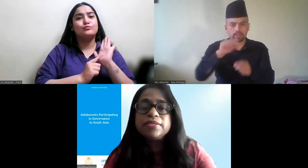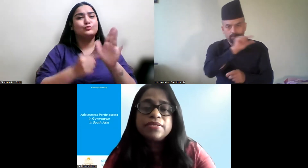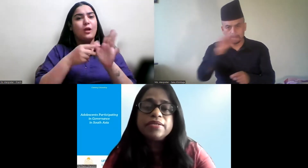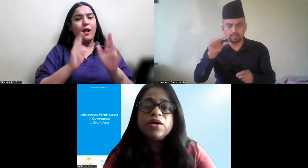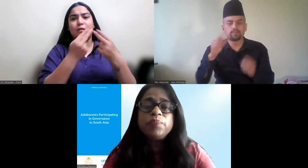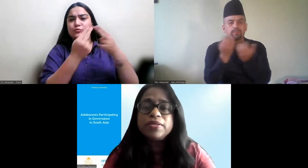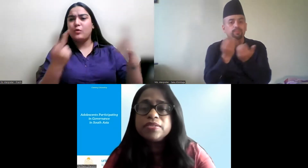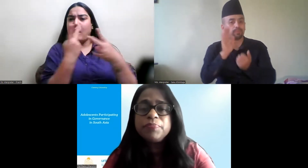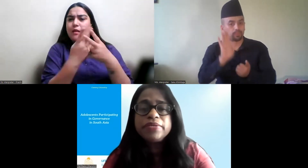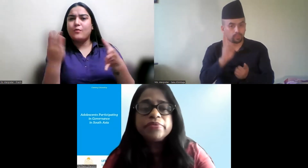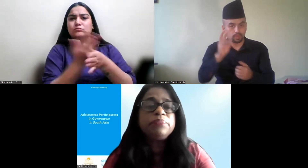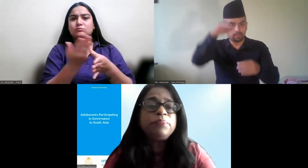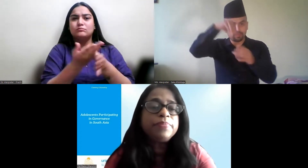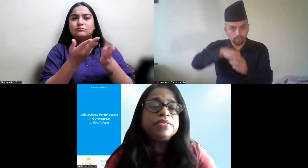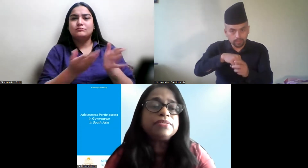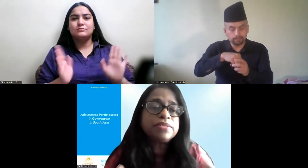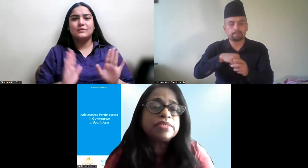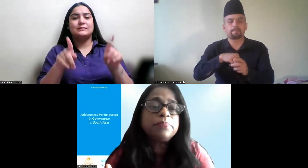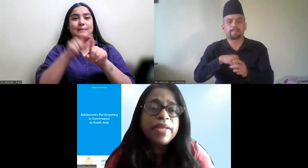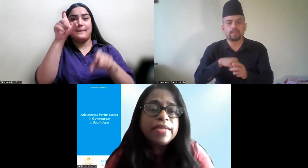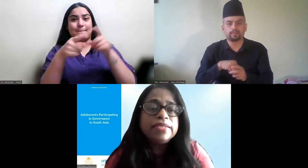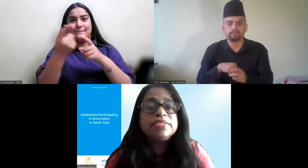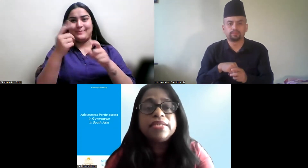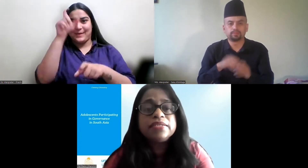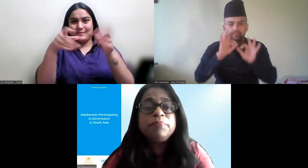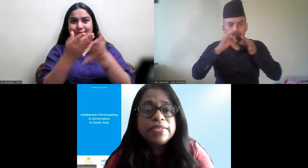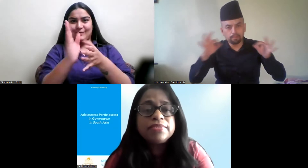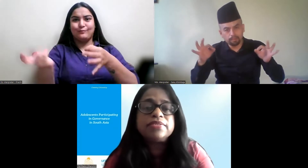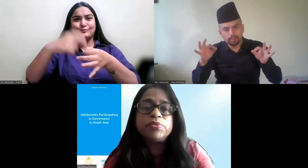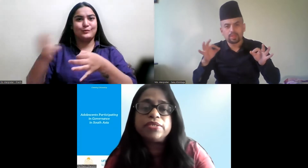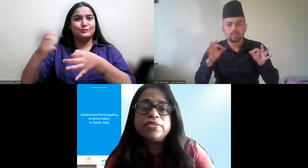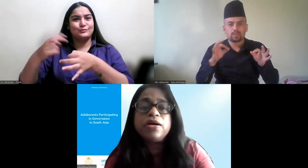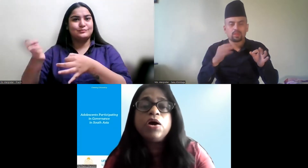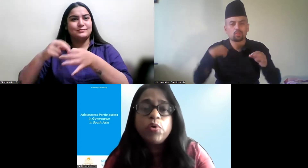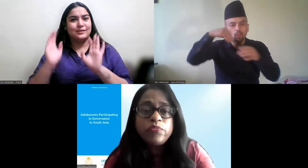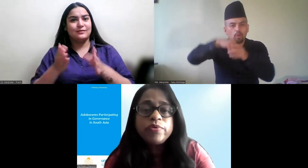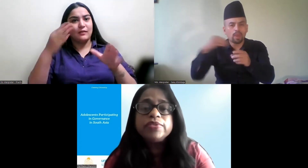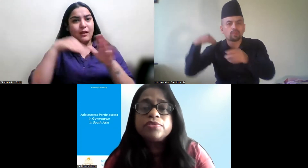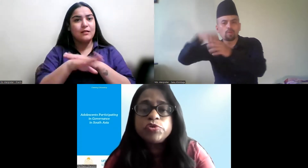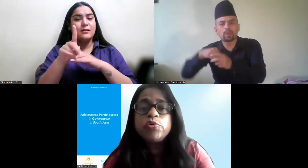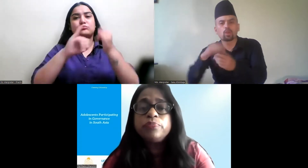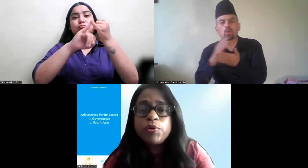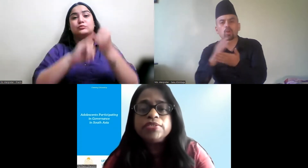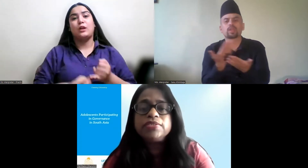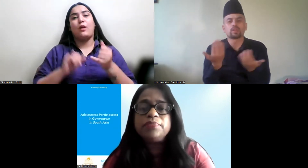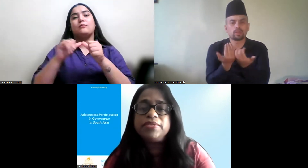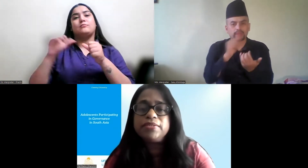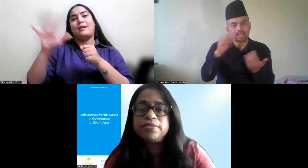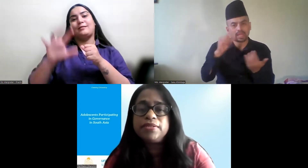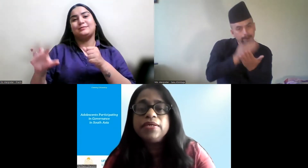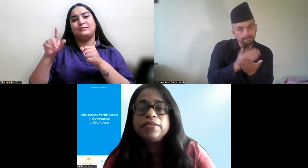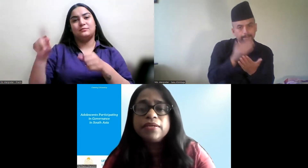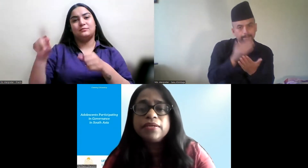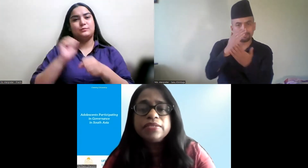in understanding how participatory public sector planning is taking place in South Asia, often with a strong policy